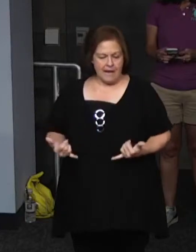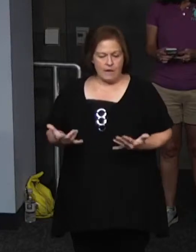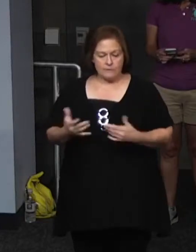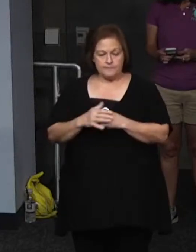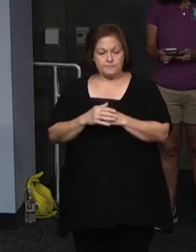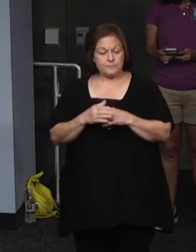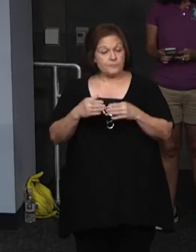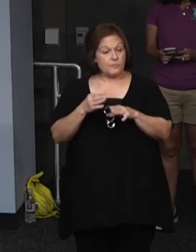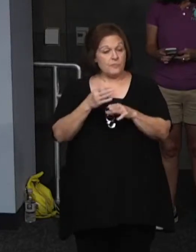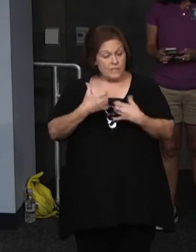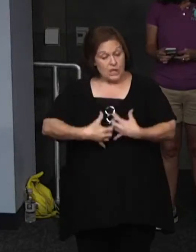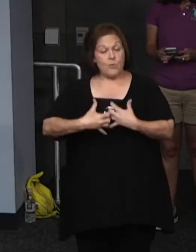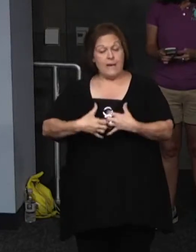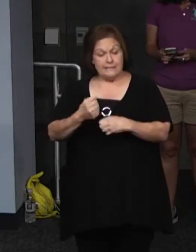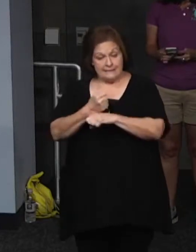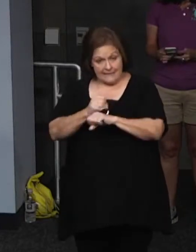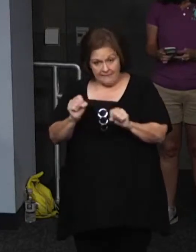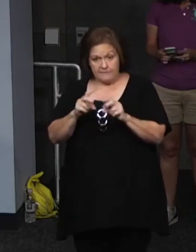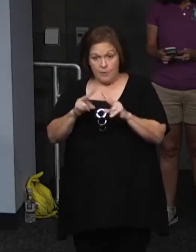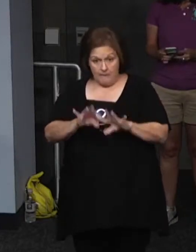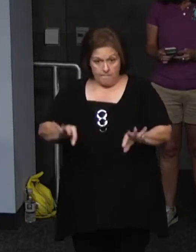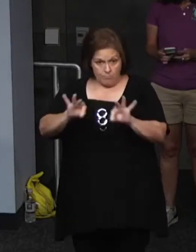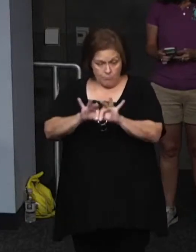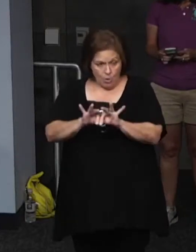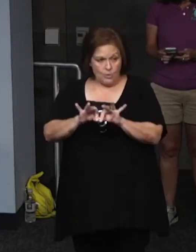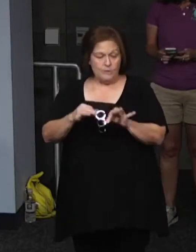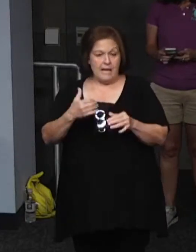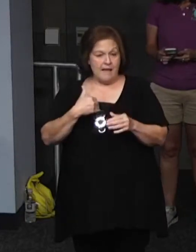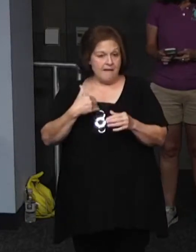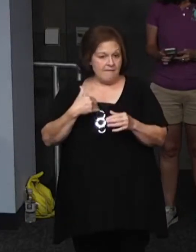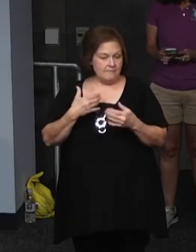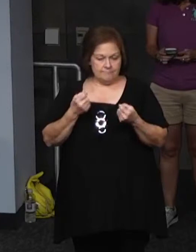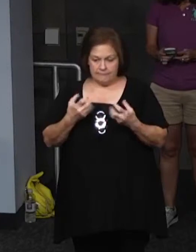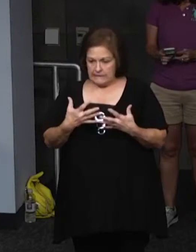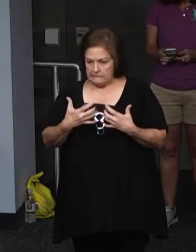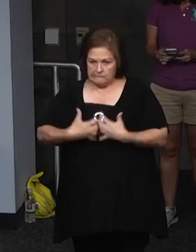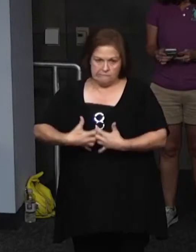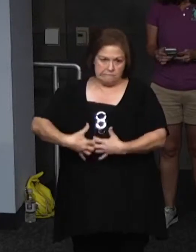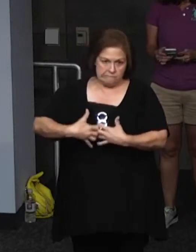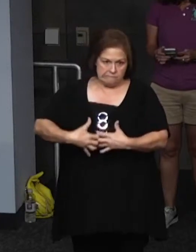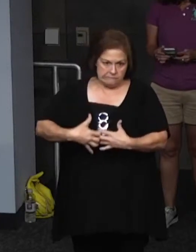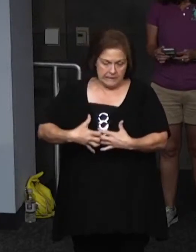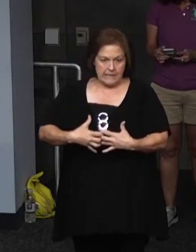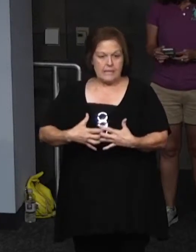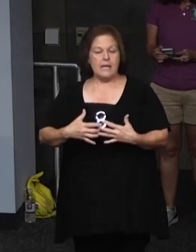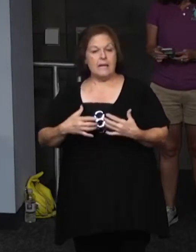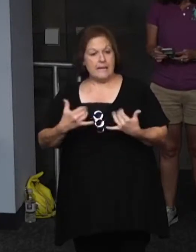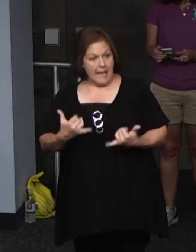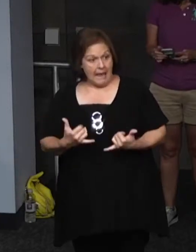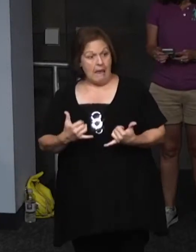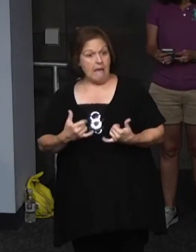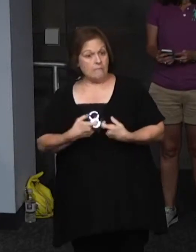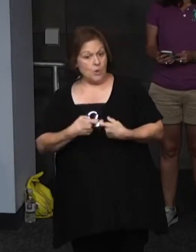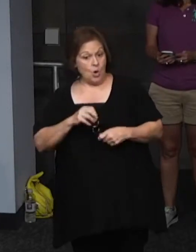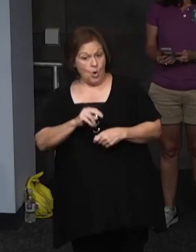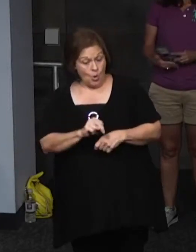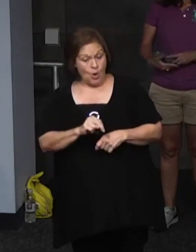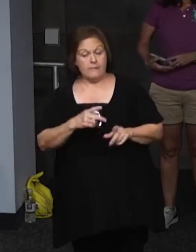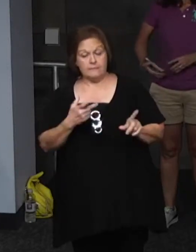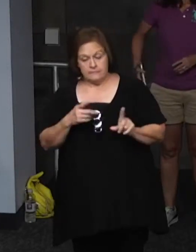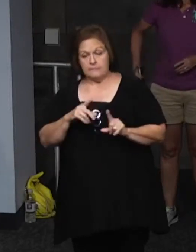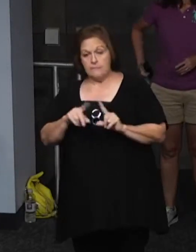Generator safety is still of utmost importance. We know we've had many generators in use until electricity is restored. The dangers of